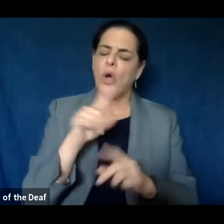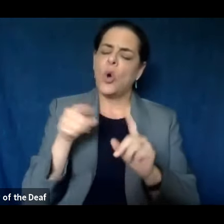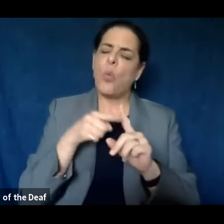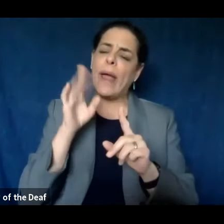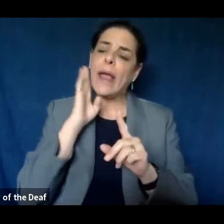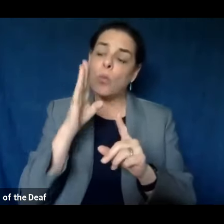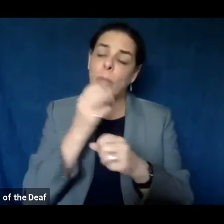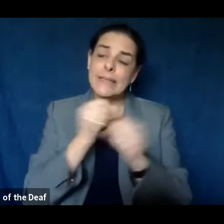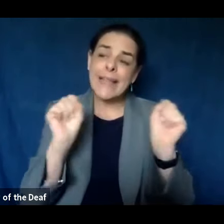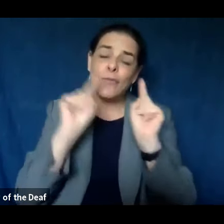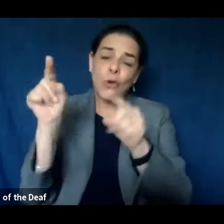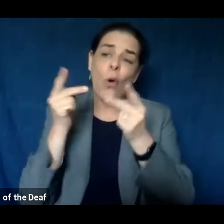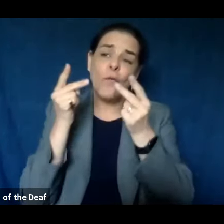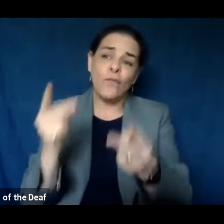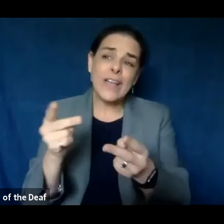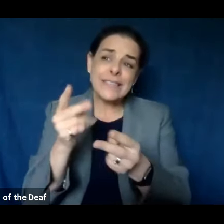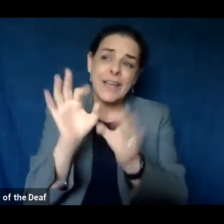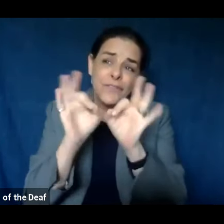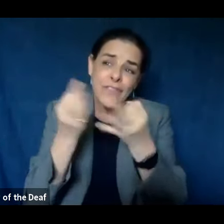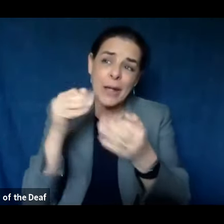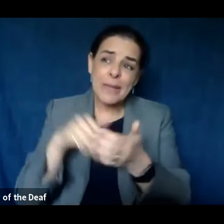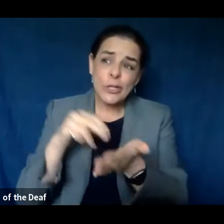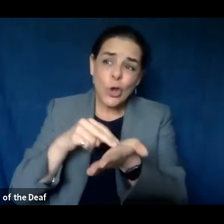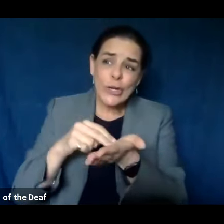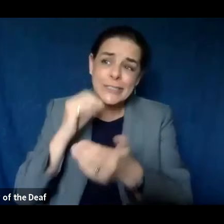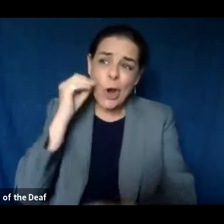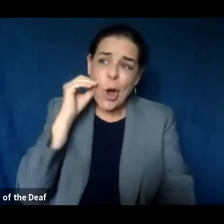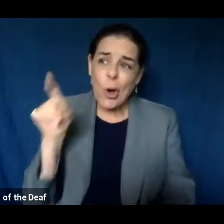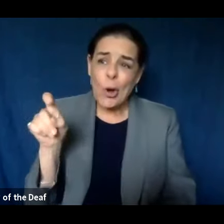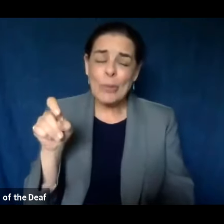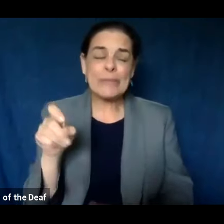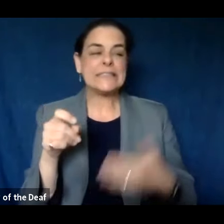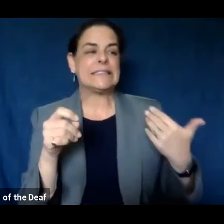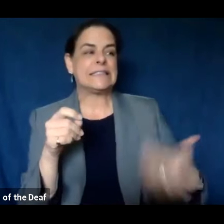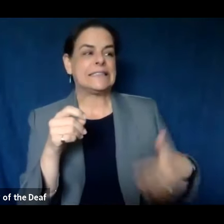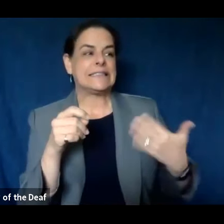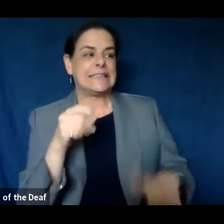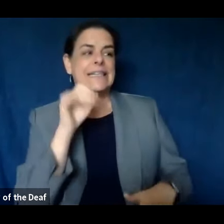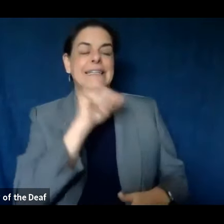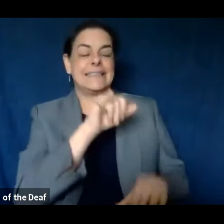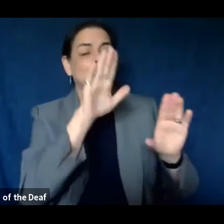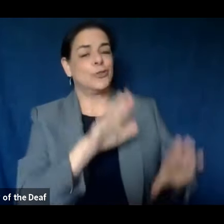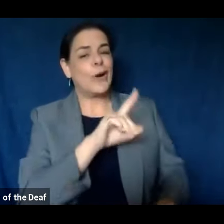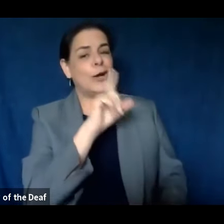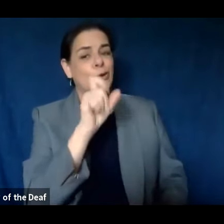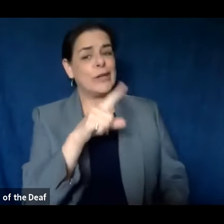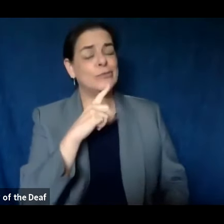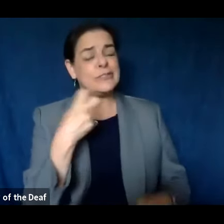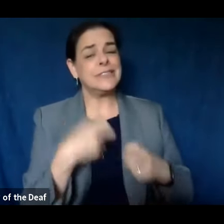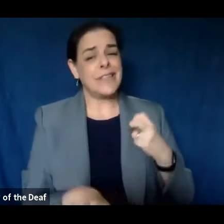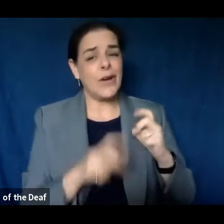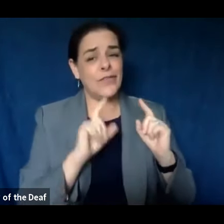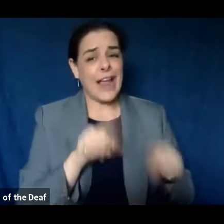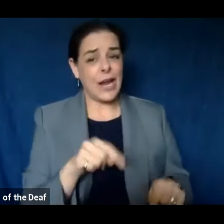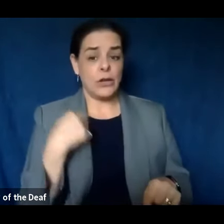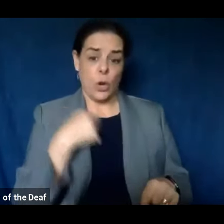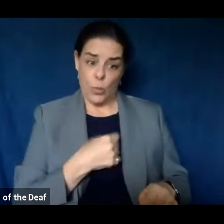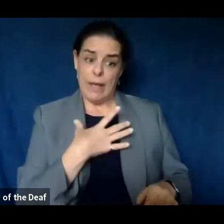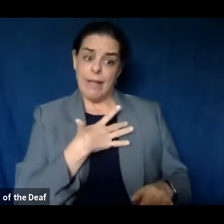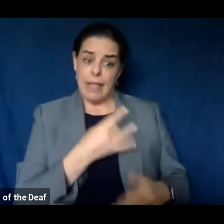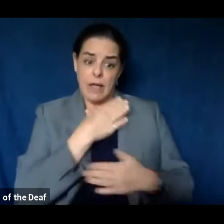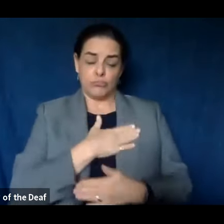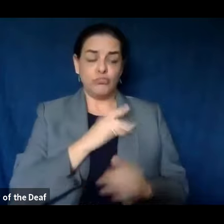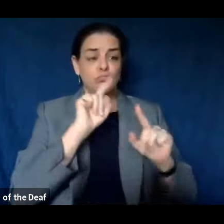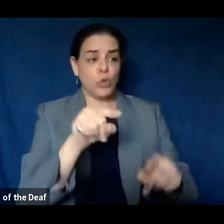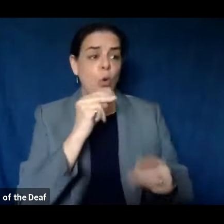safe to visit family and nursing homes again? Wow, that's a great question. And it's a tough one because we like to visit our family